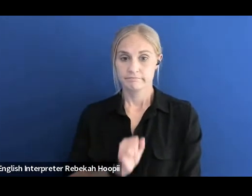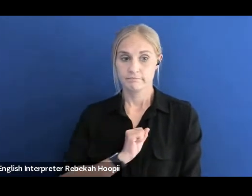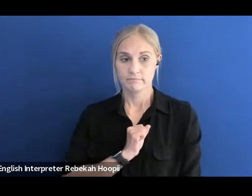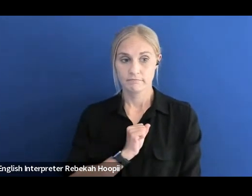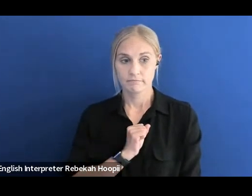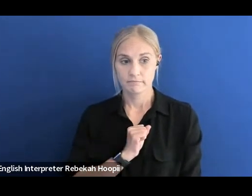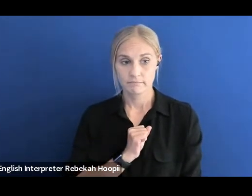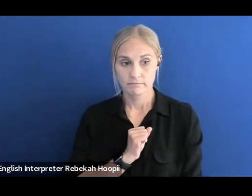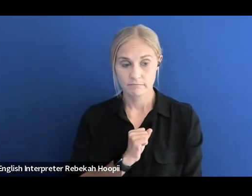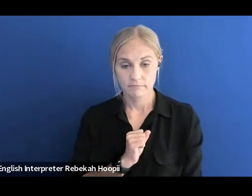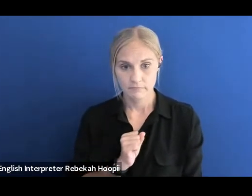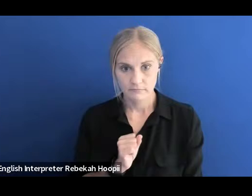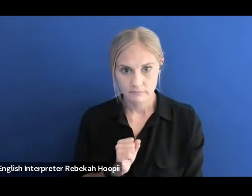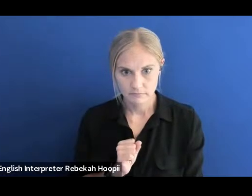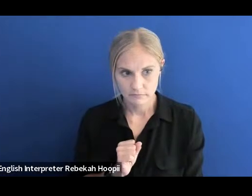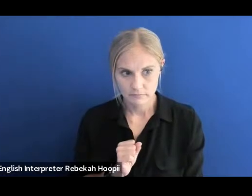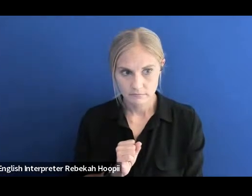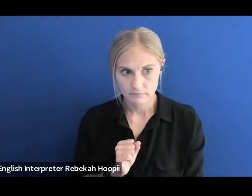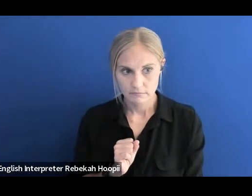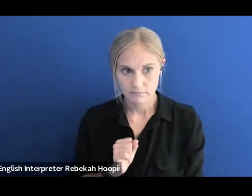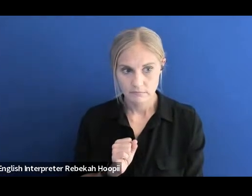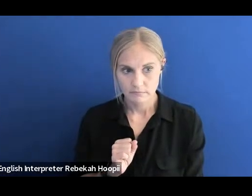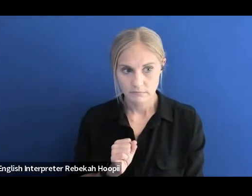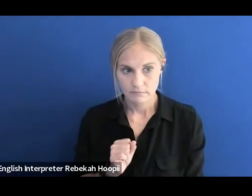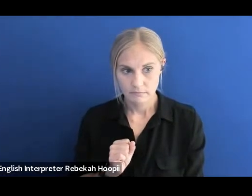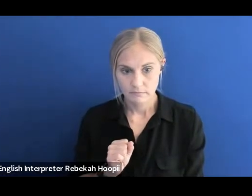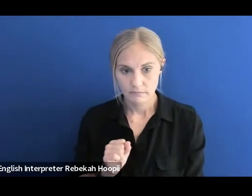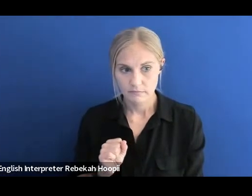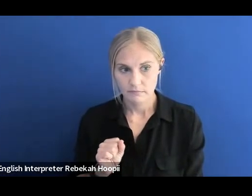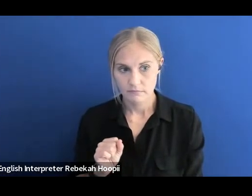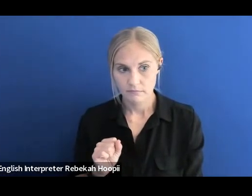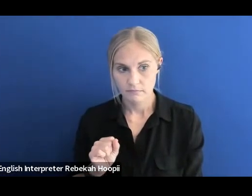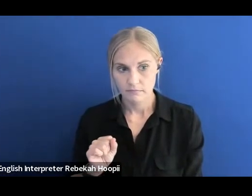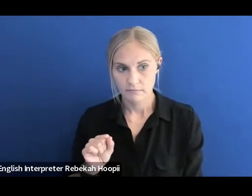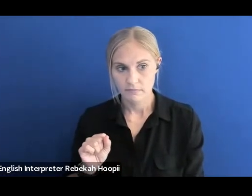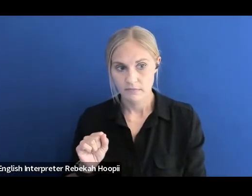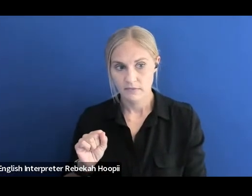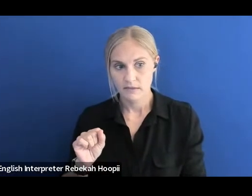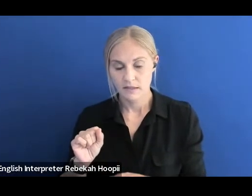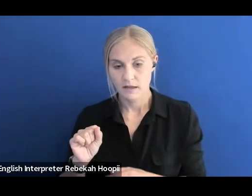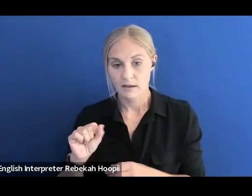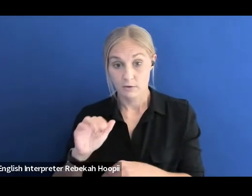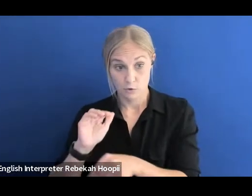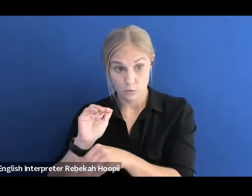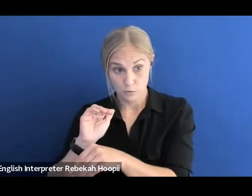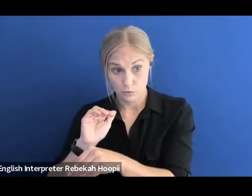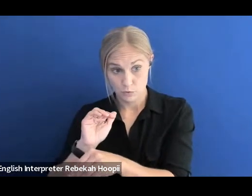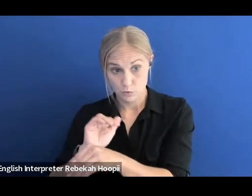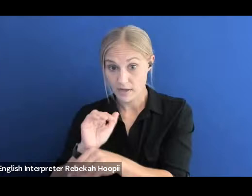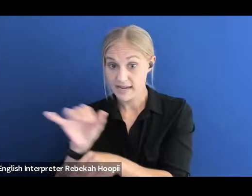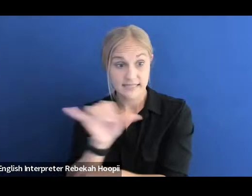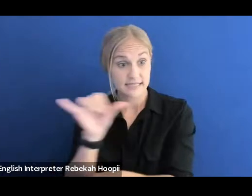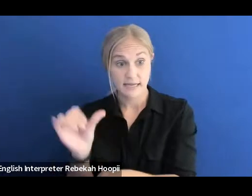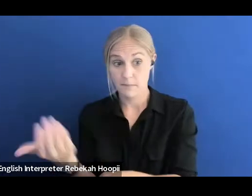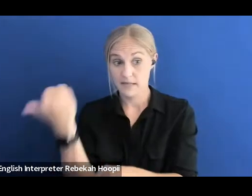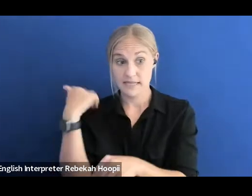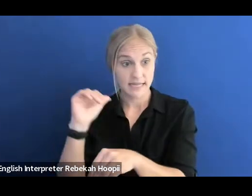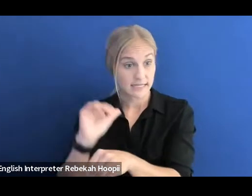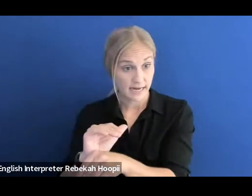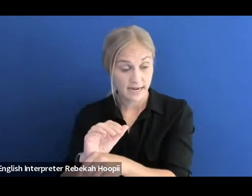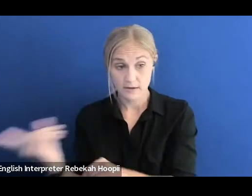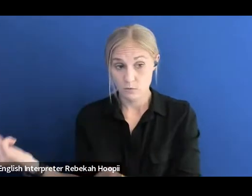Your capital, on behalf of the heirs of Moko Keabe, and tonight, just like last night, we had to come through,